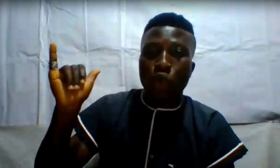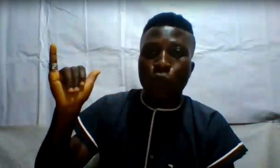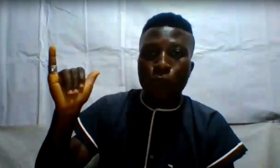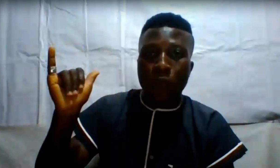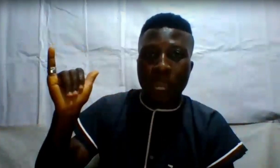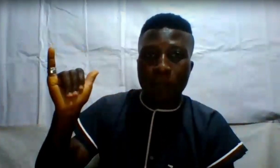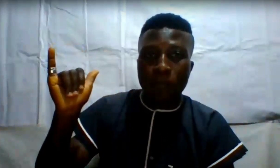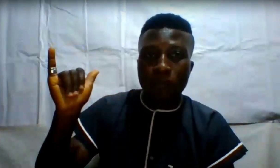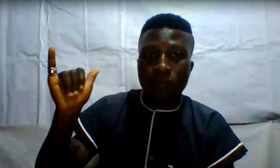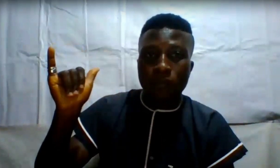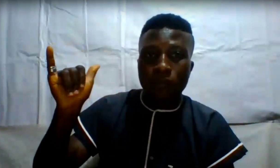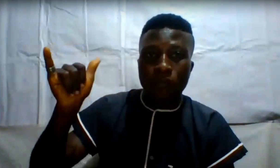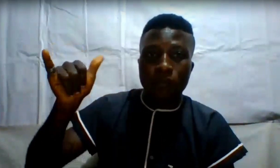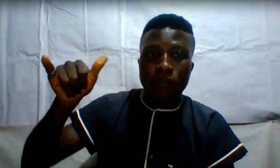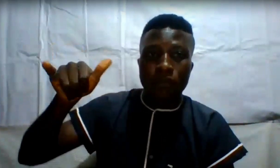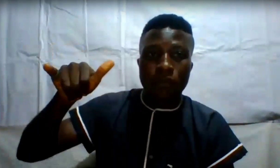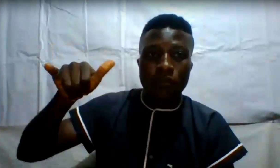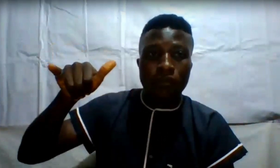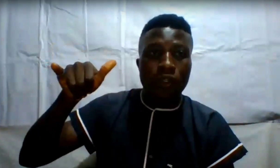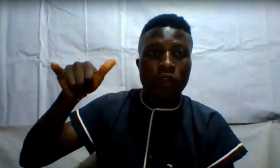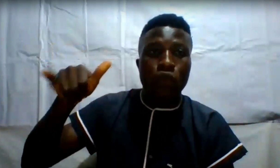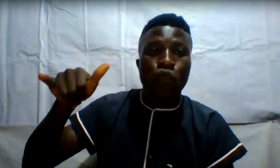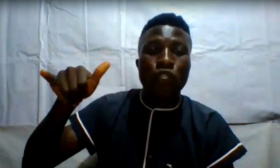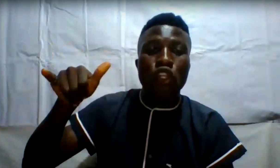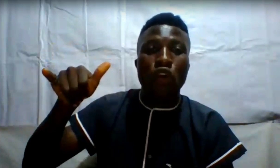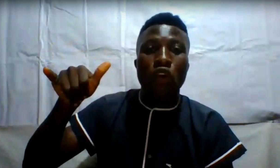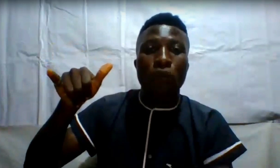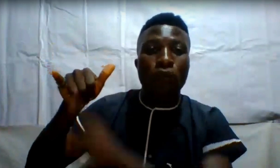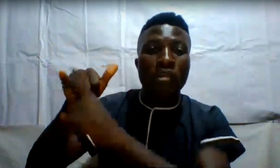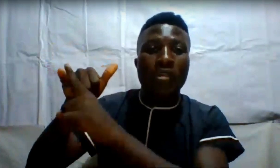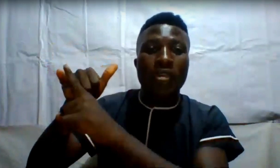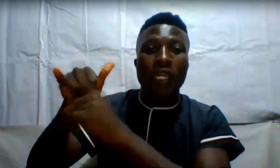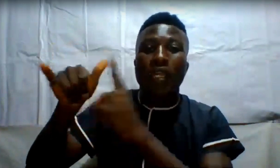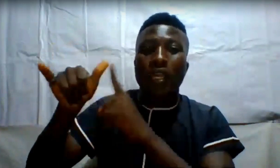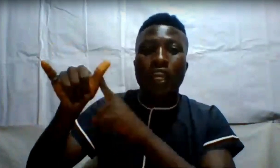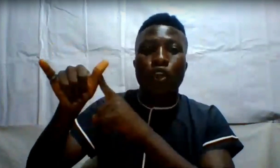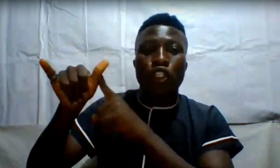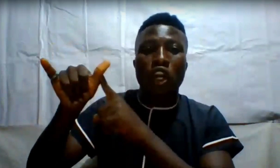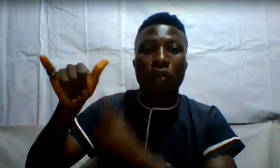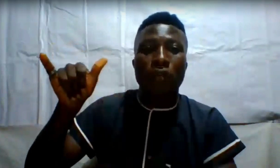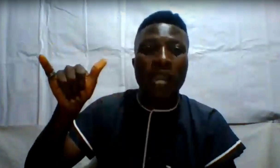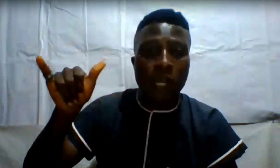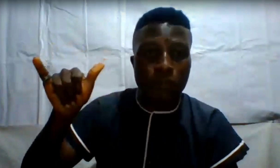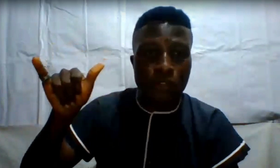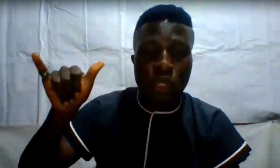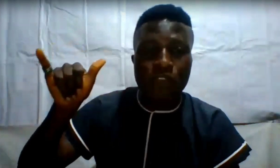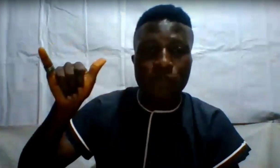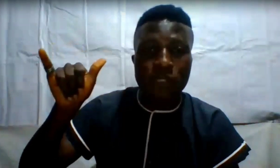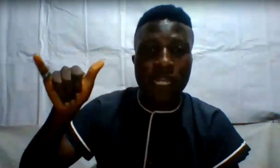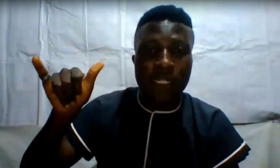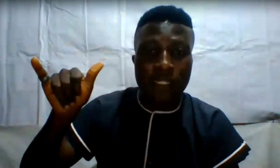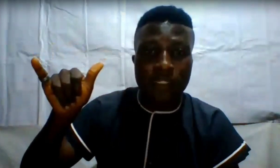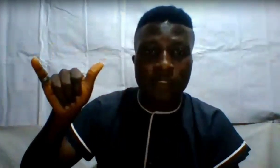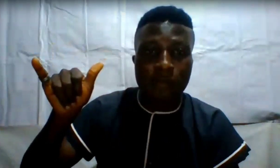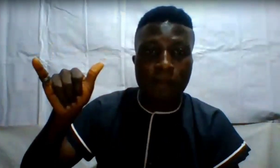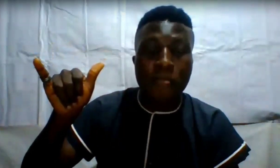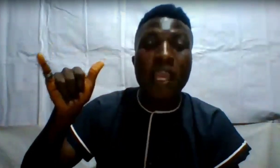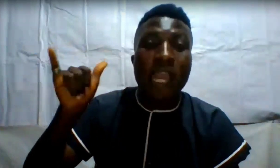with your pinky and your thumb out. So you have something like this. Another very easy way to remember your letter Y